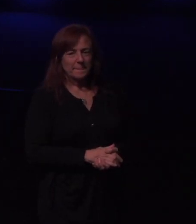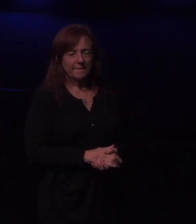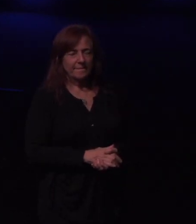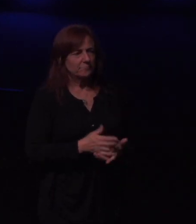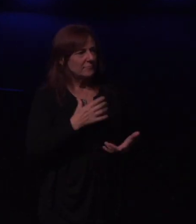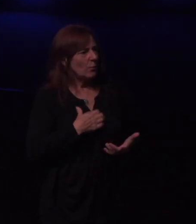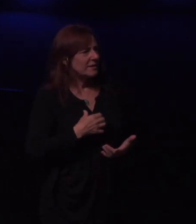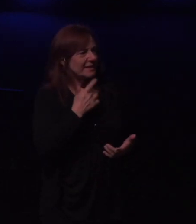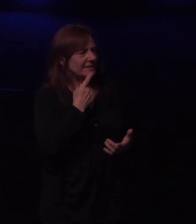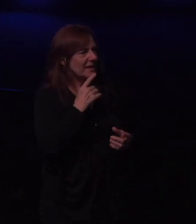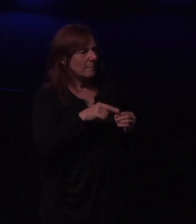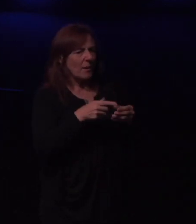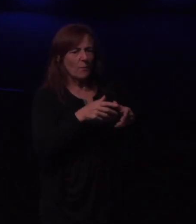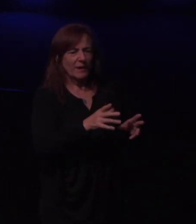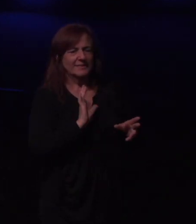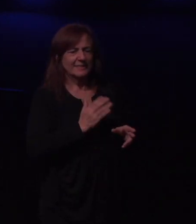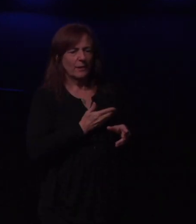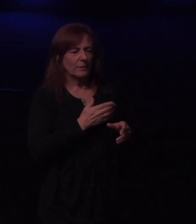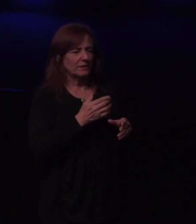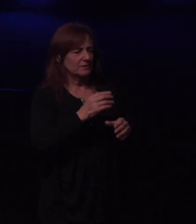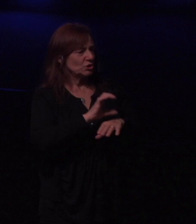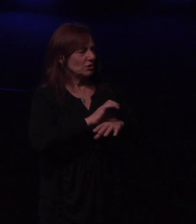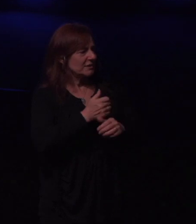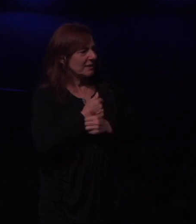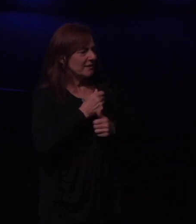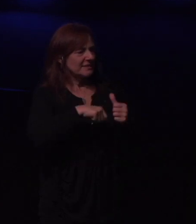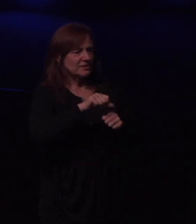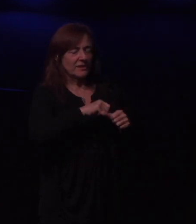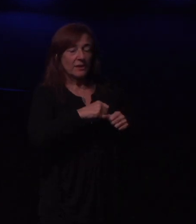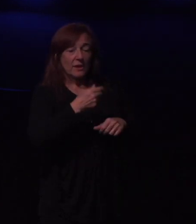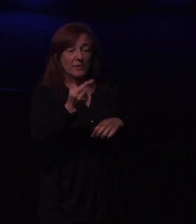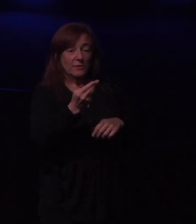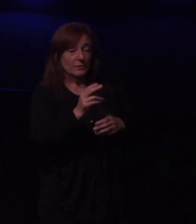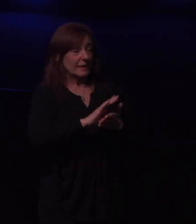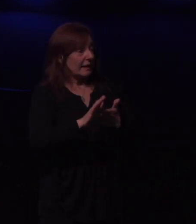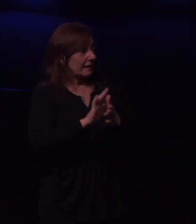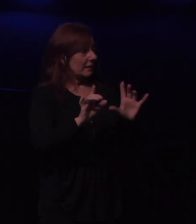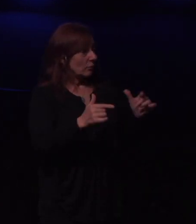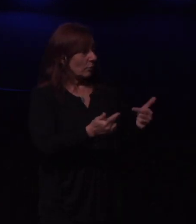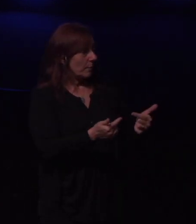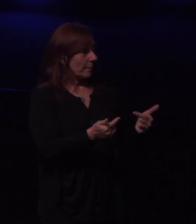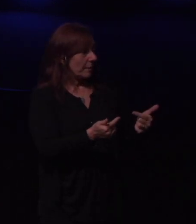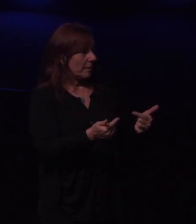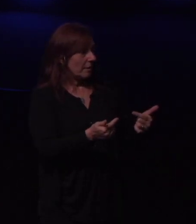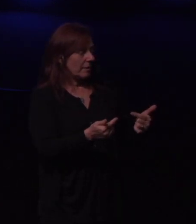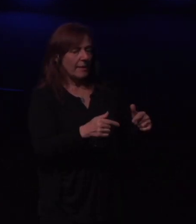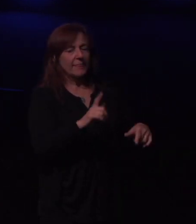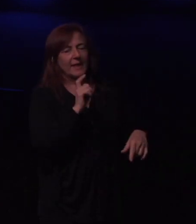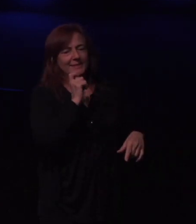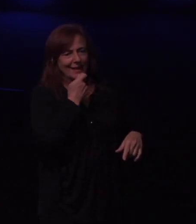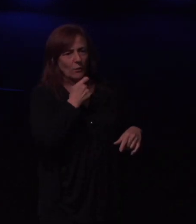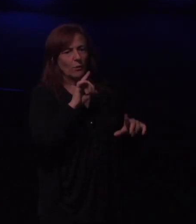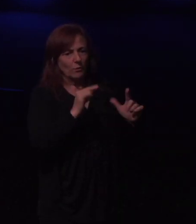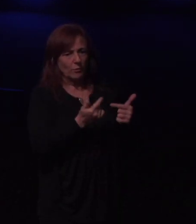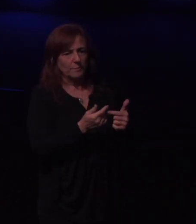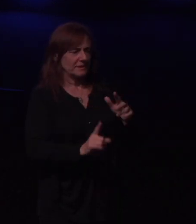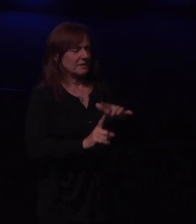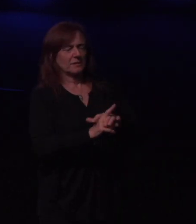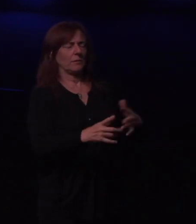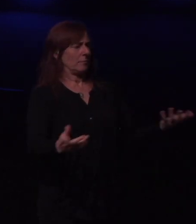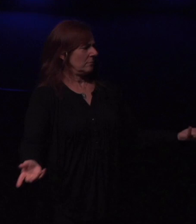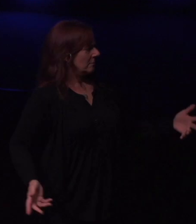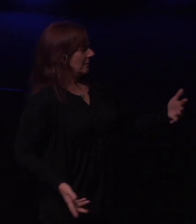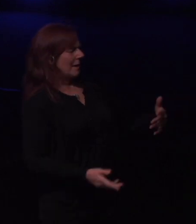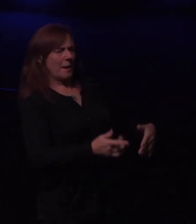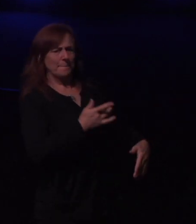I wish I could tell you about some ways that our church loves each other. Our Thursday cleaning group. This is a neat little group that's just kind of sprung up that